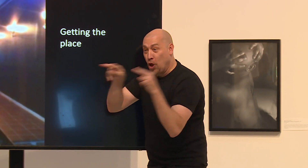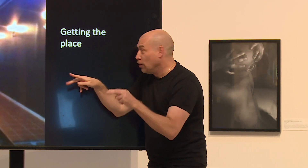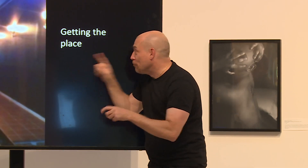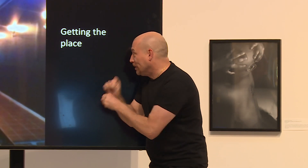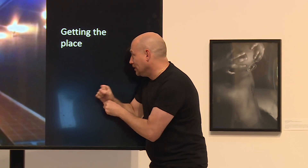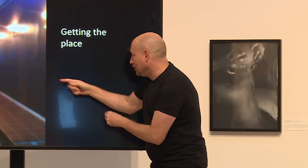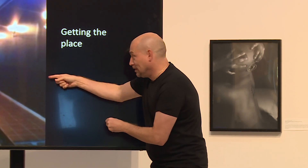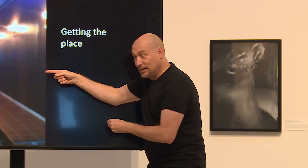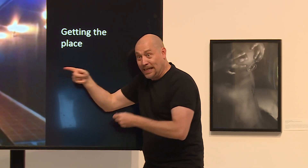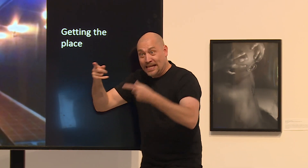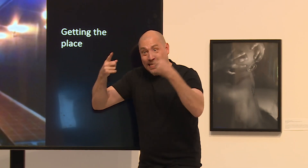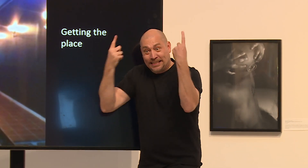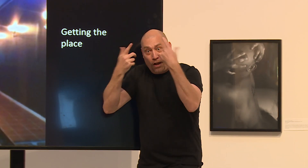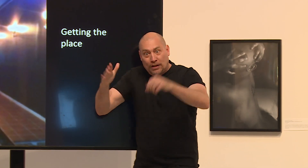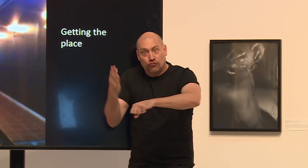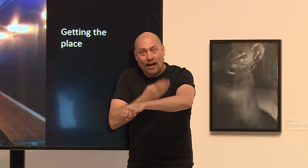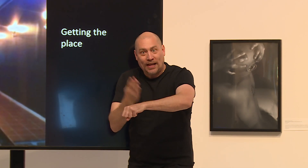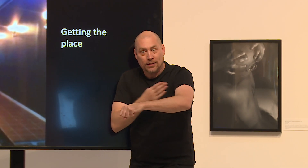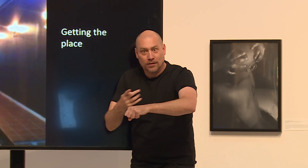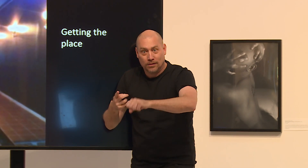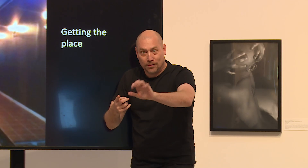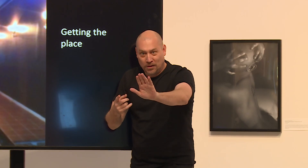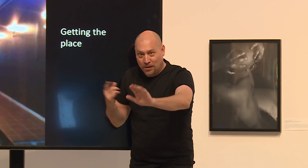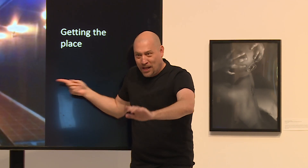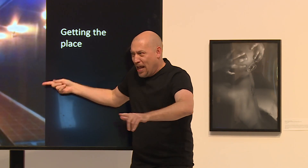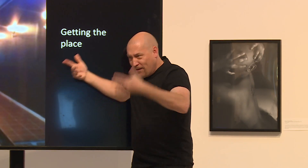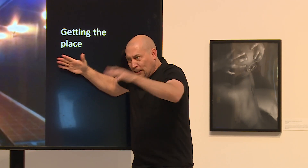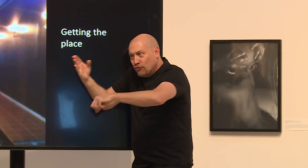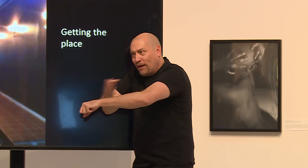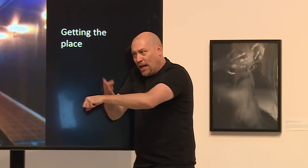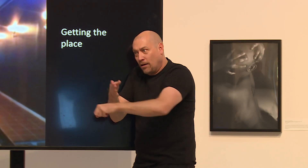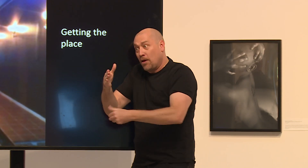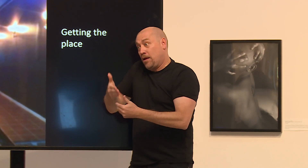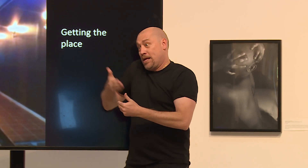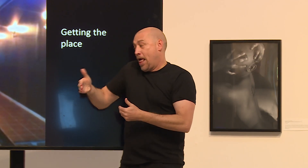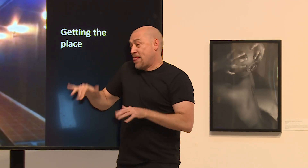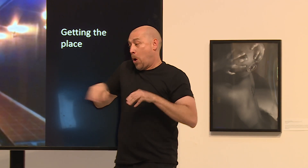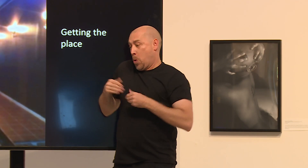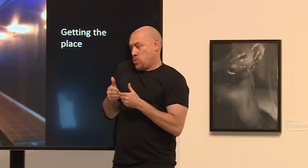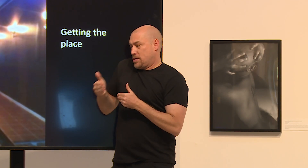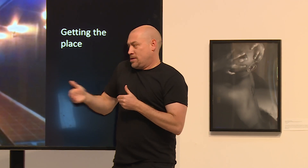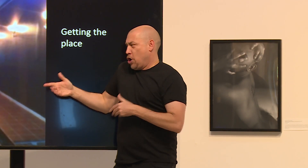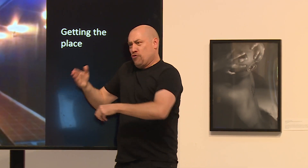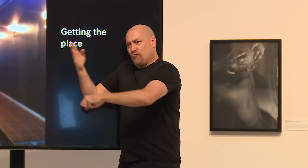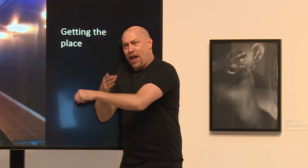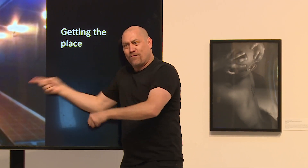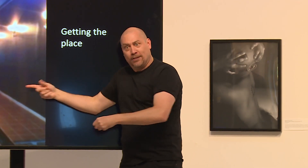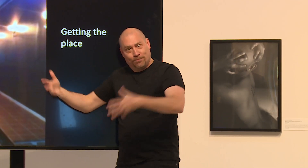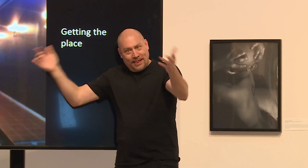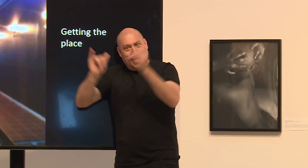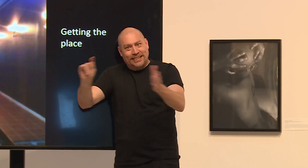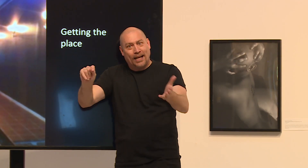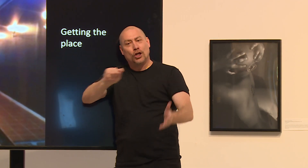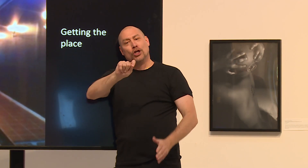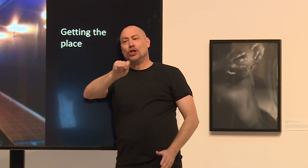we could afford. Now, we found this location, and it had been renovated a little bit